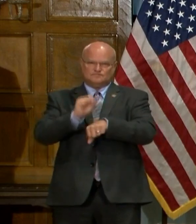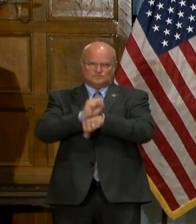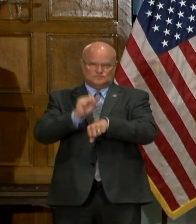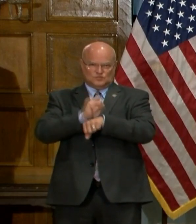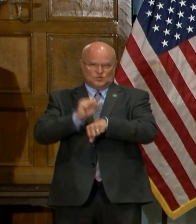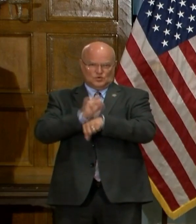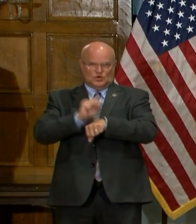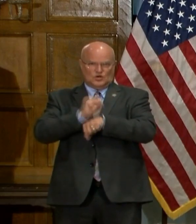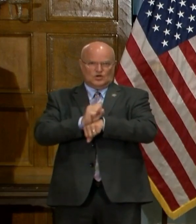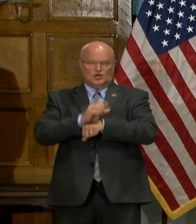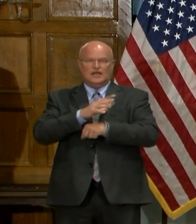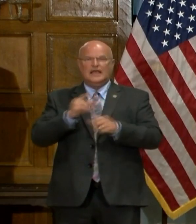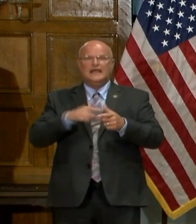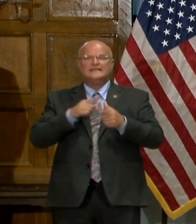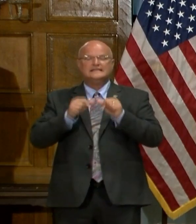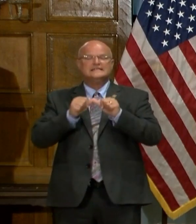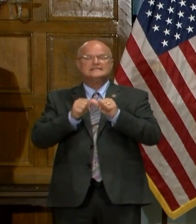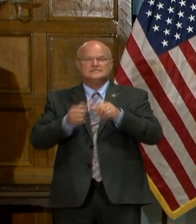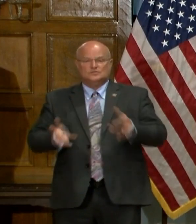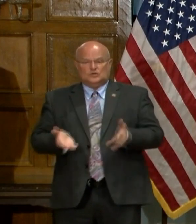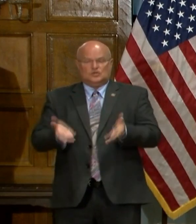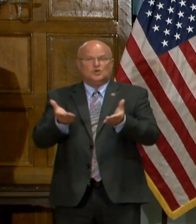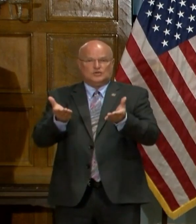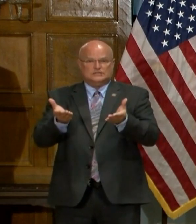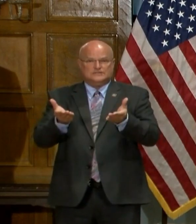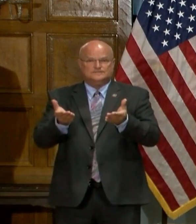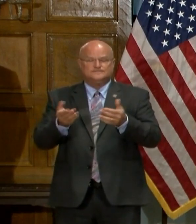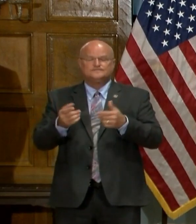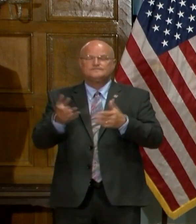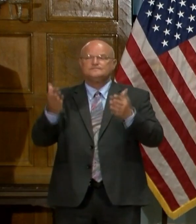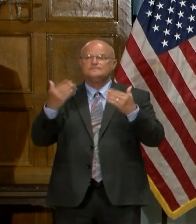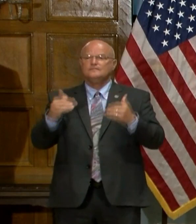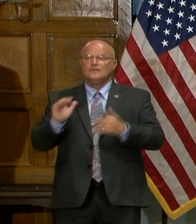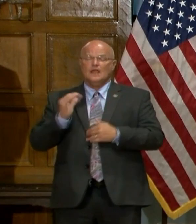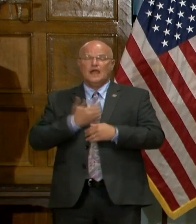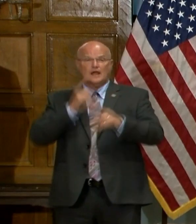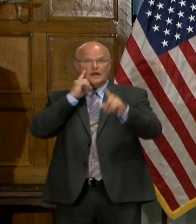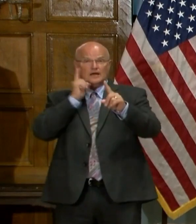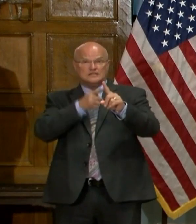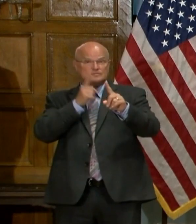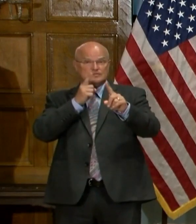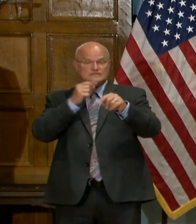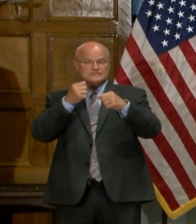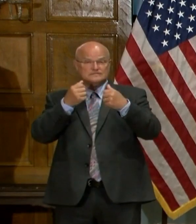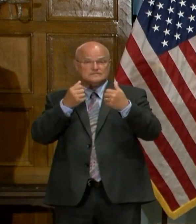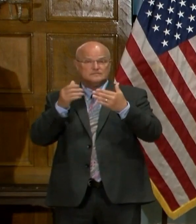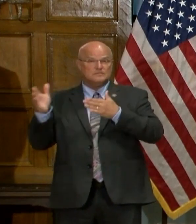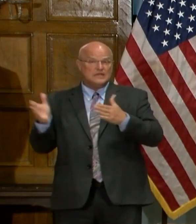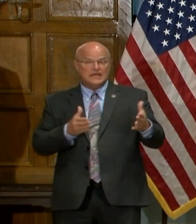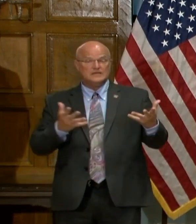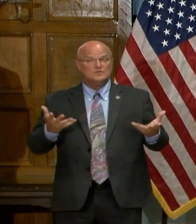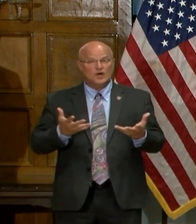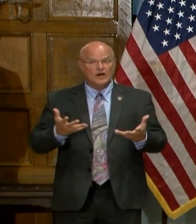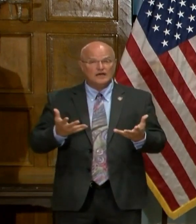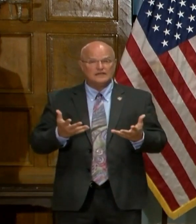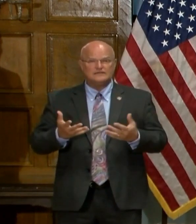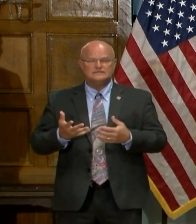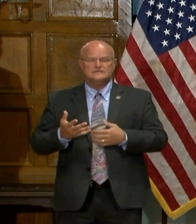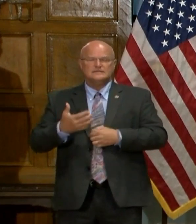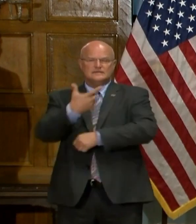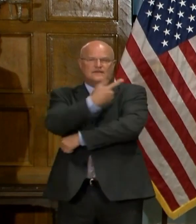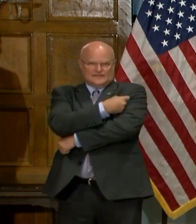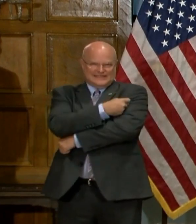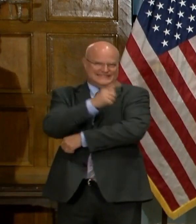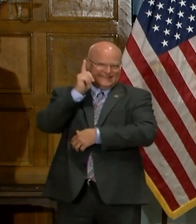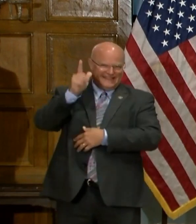do and continue to encourage. And then, our ultimate game plan on this is likely to be a